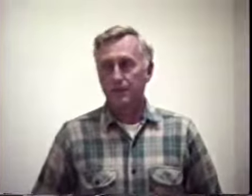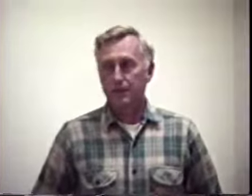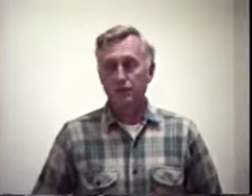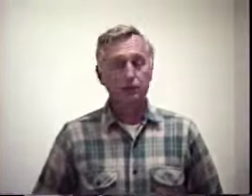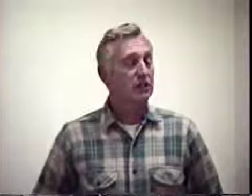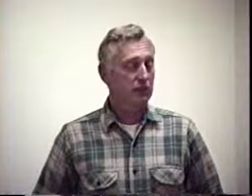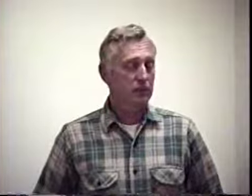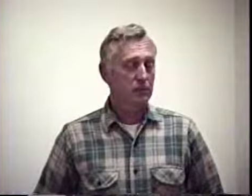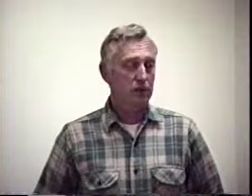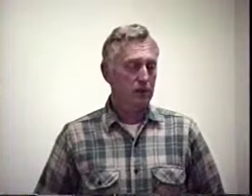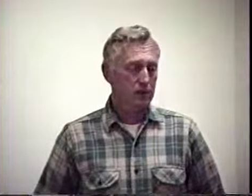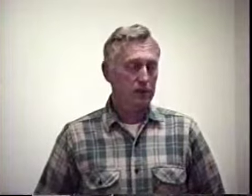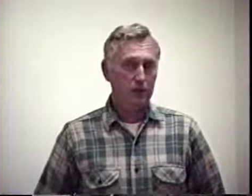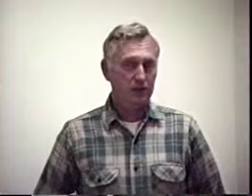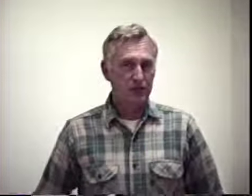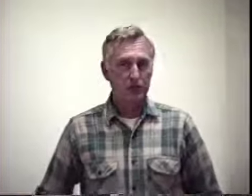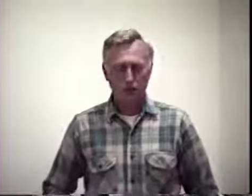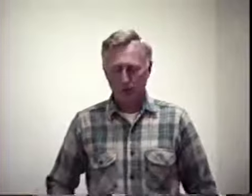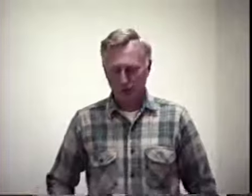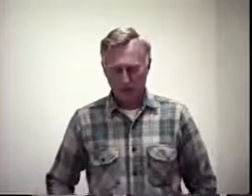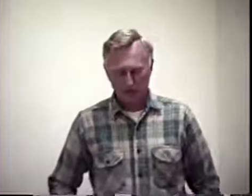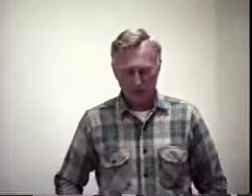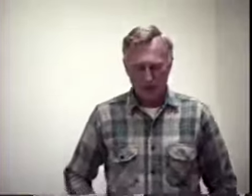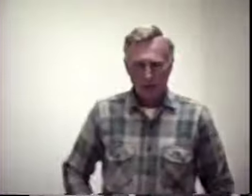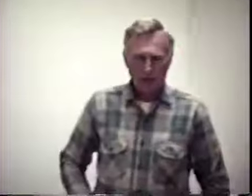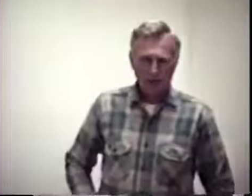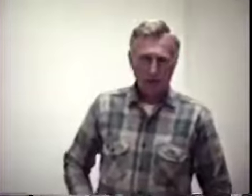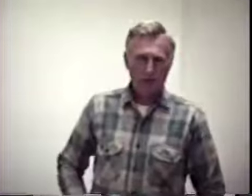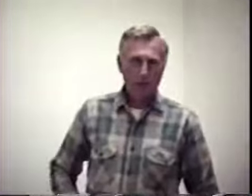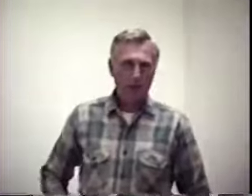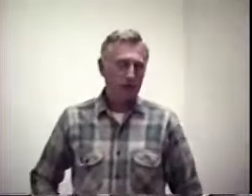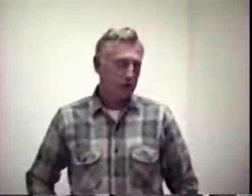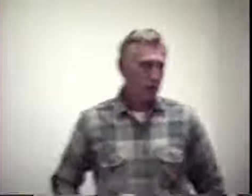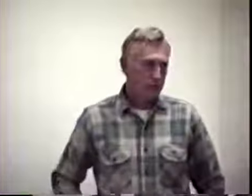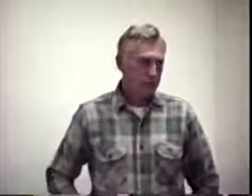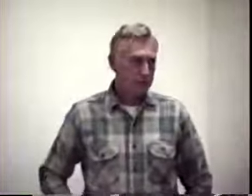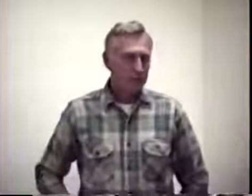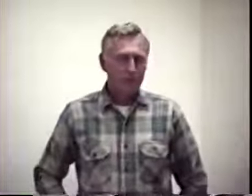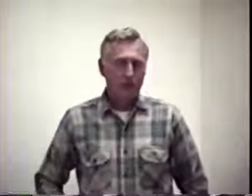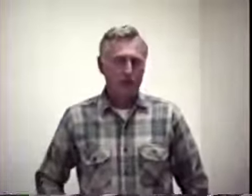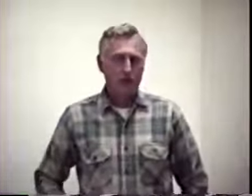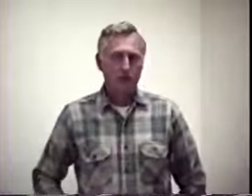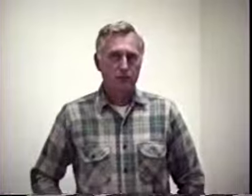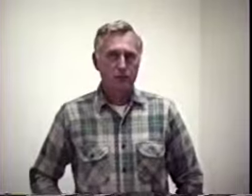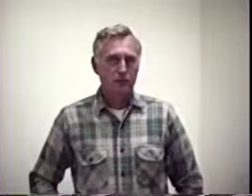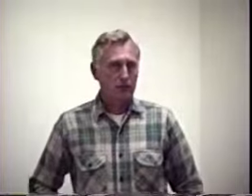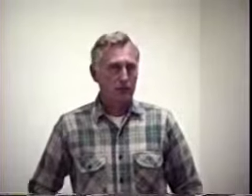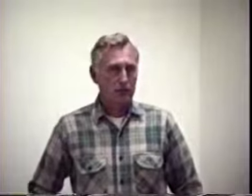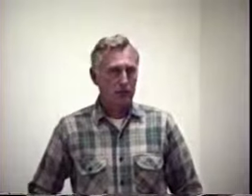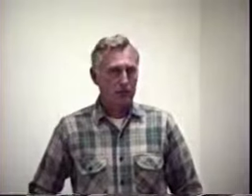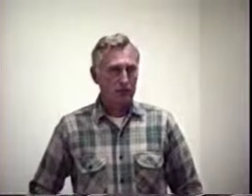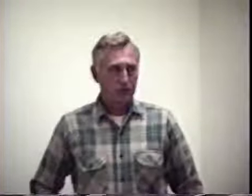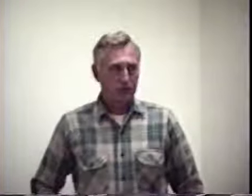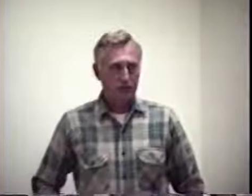don't really know a lot about it. I didn't know a lot about it. And last summer I saw Willie in a demonstration down